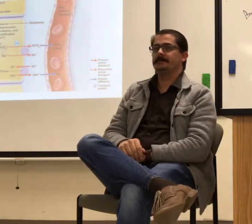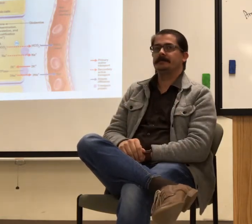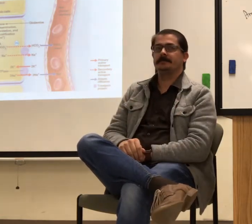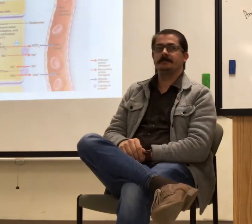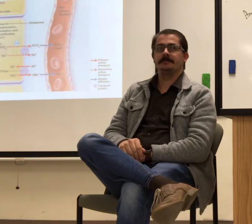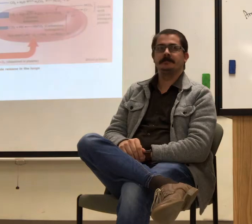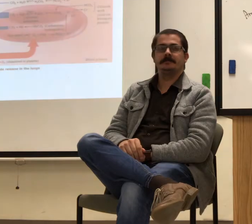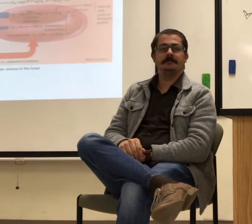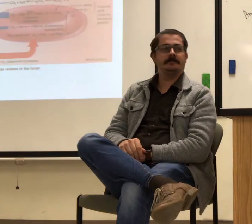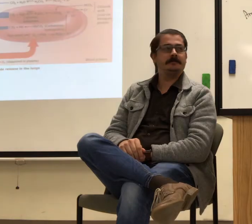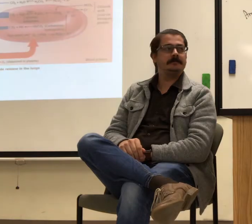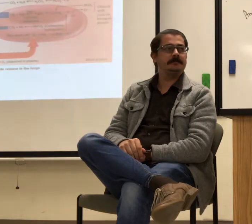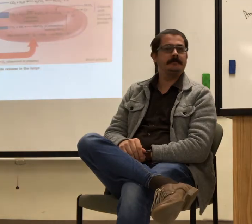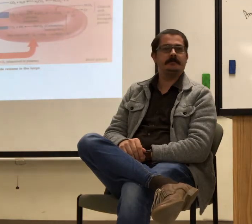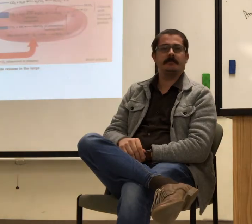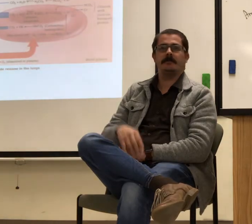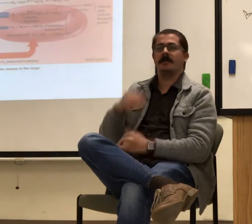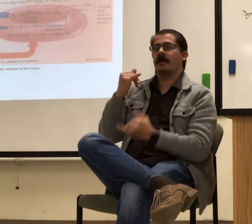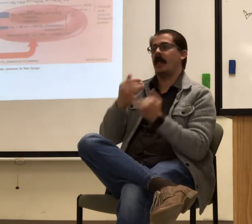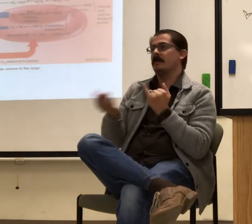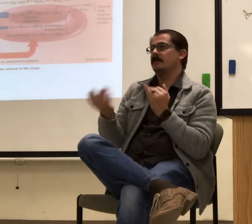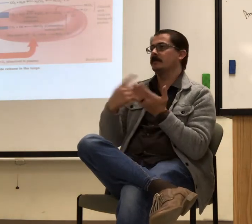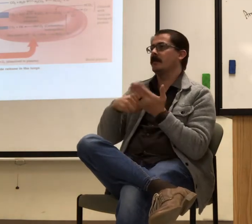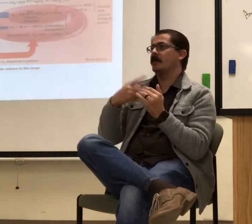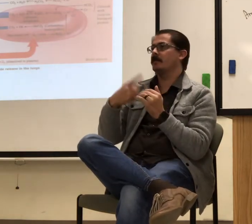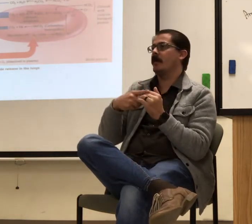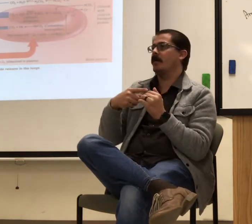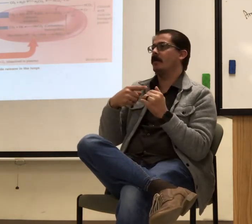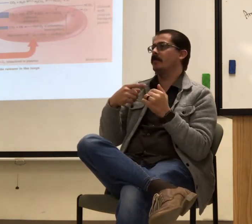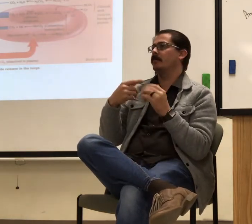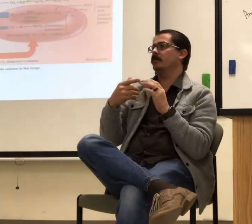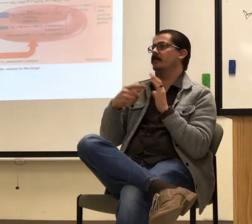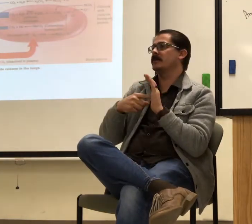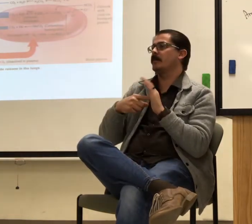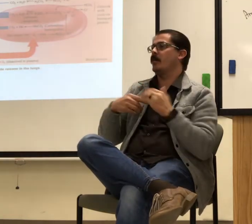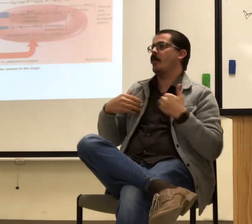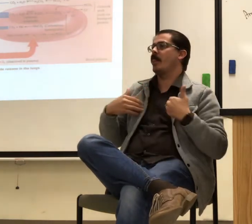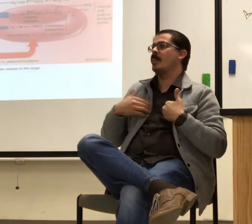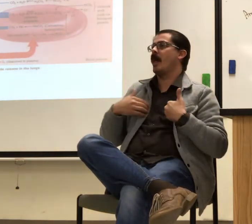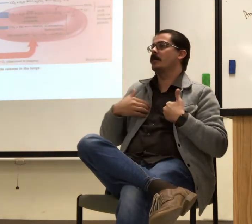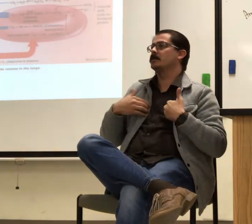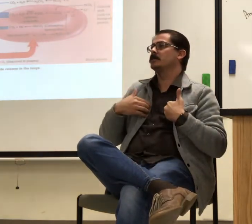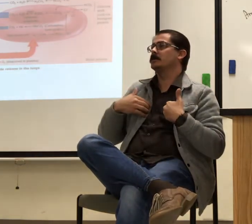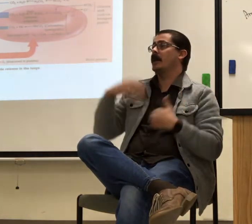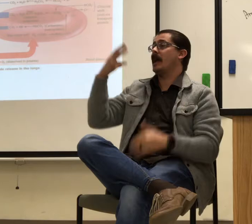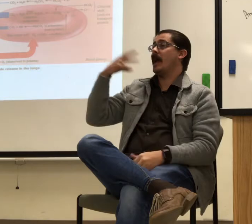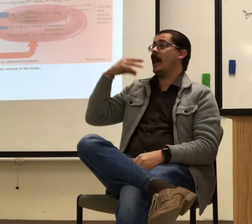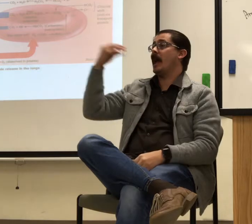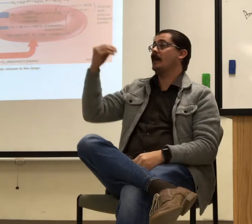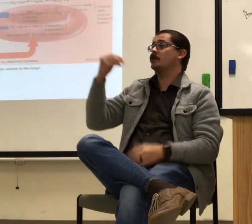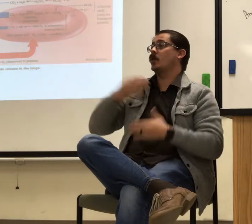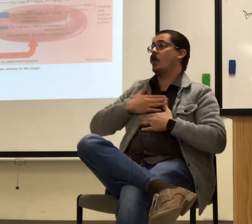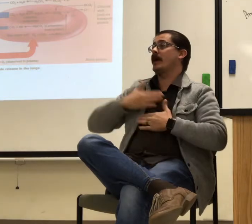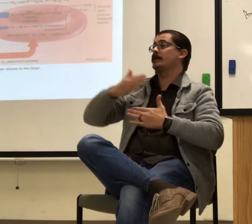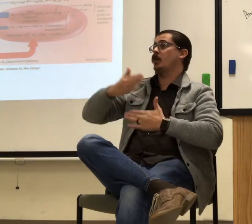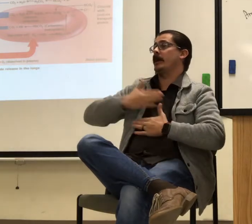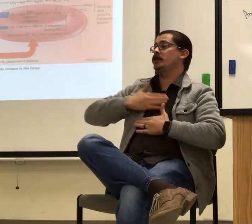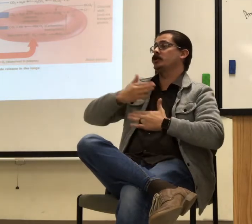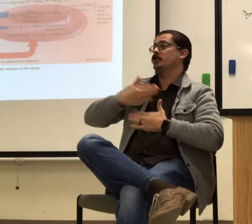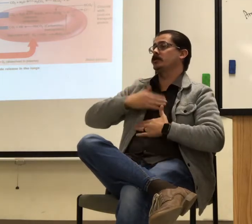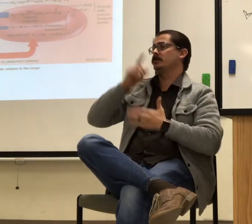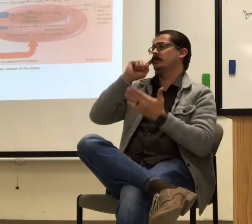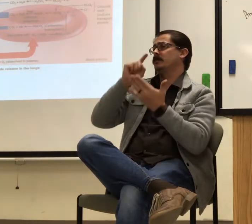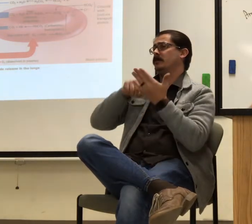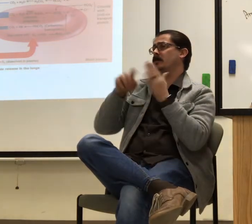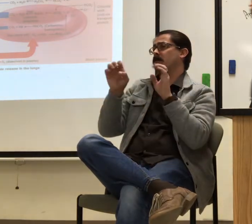that's another thing we talk about. The last thing I'll mention as an example is in the lungs. It's called external respiration. But look at this equation on the top